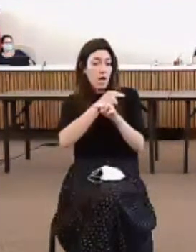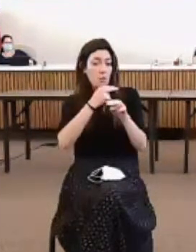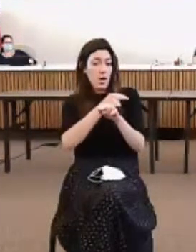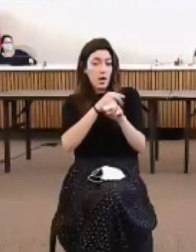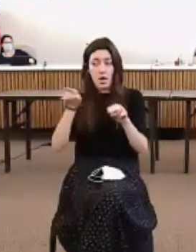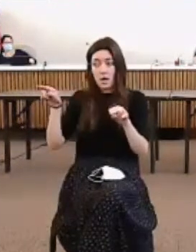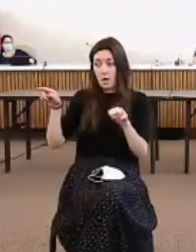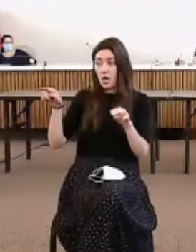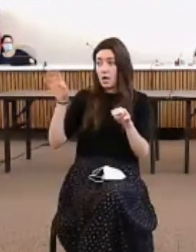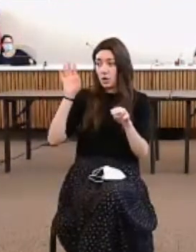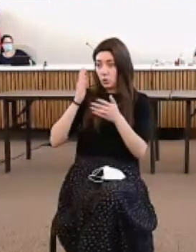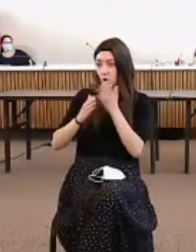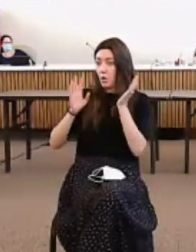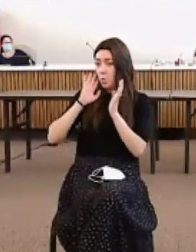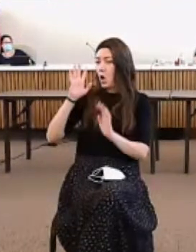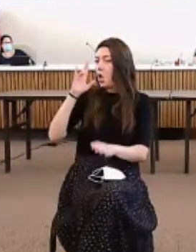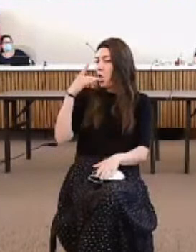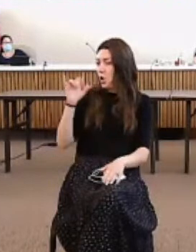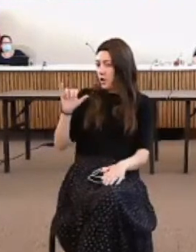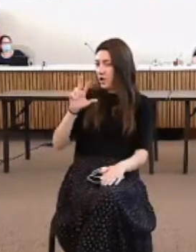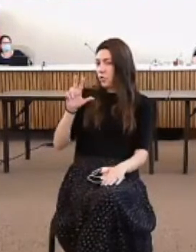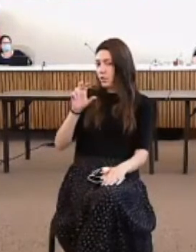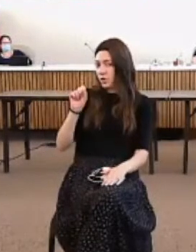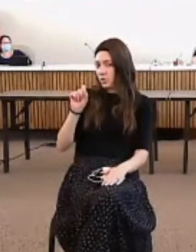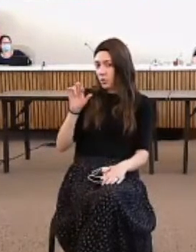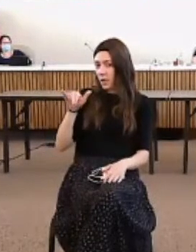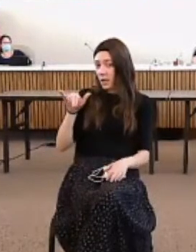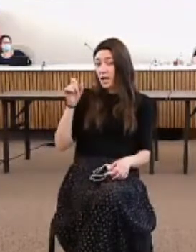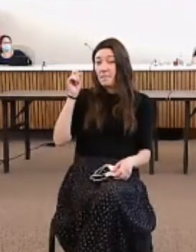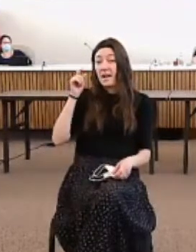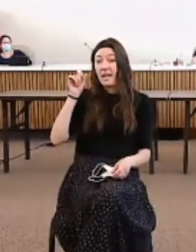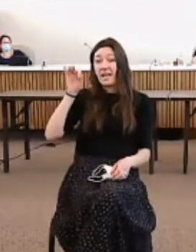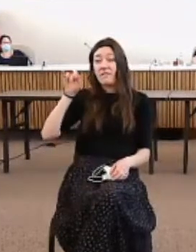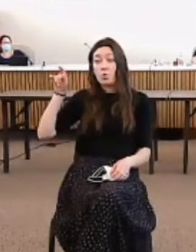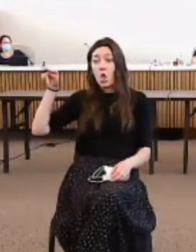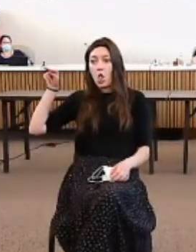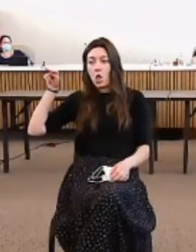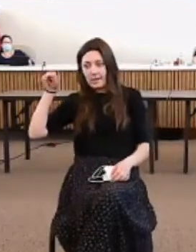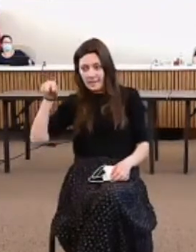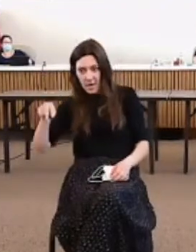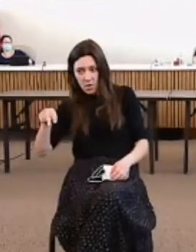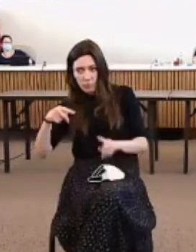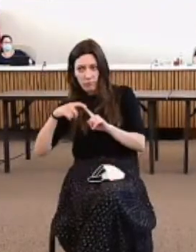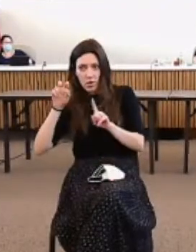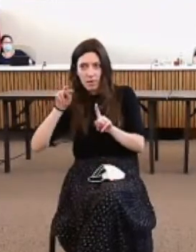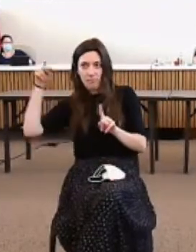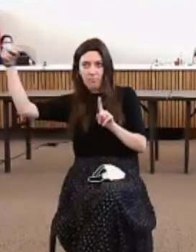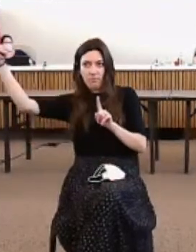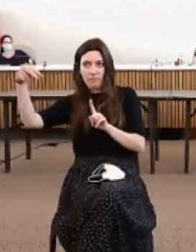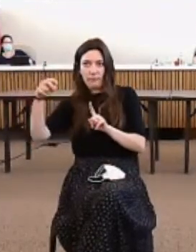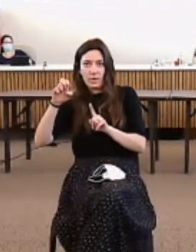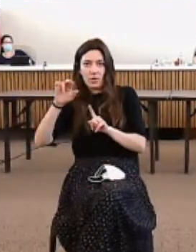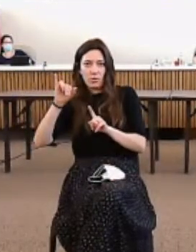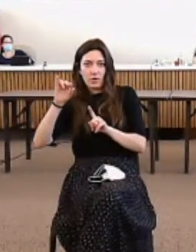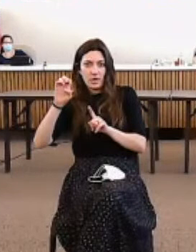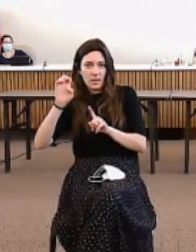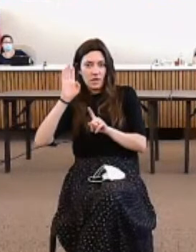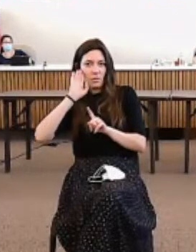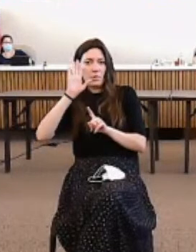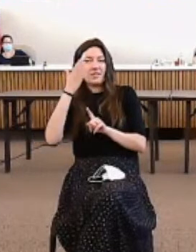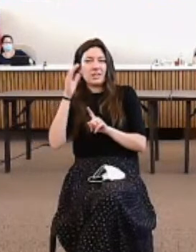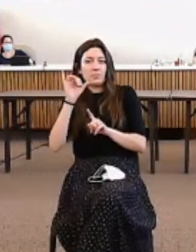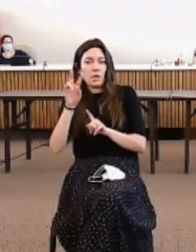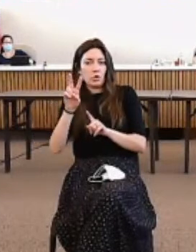some of them will look 3-story, but because of the elevation, if you're looking down, from Erie Station Road, they'll appear as